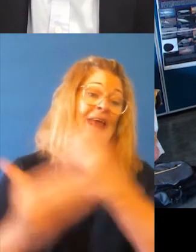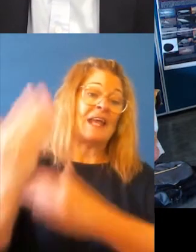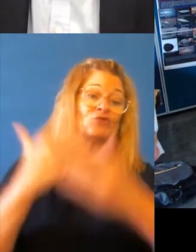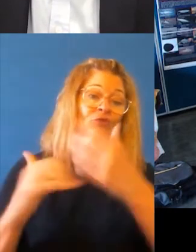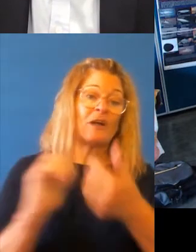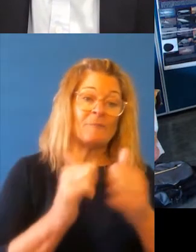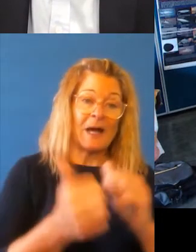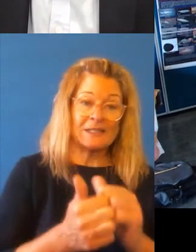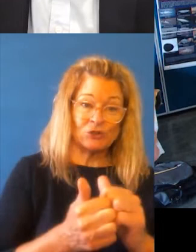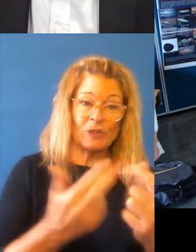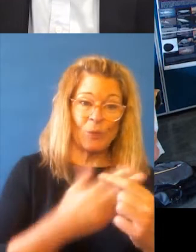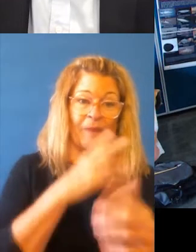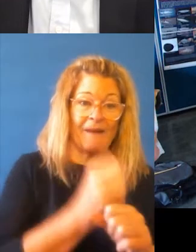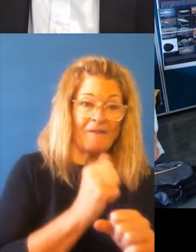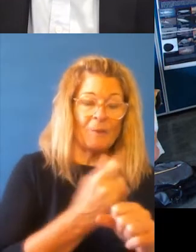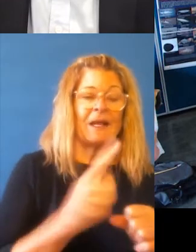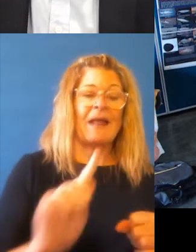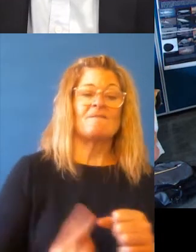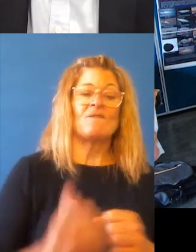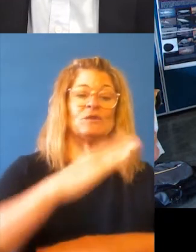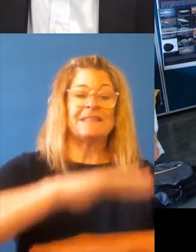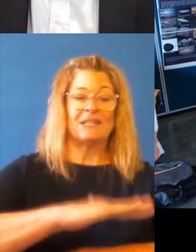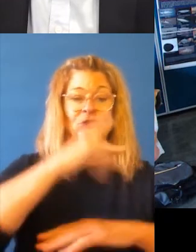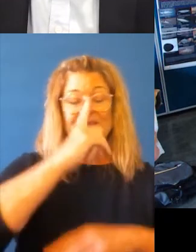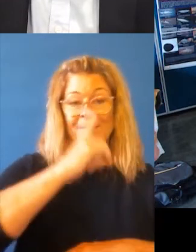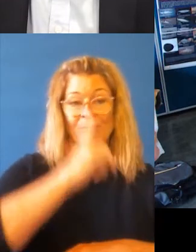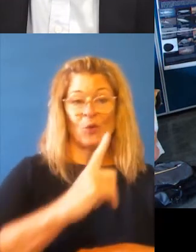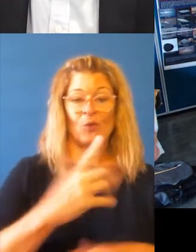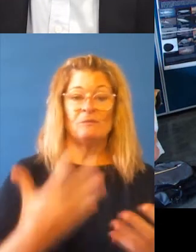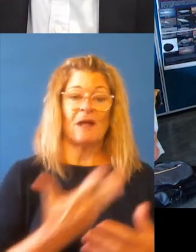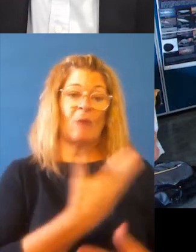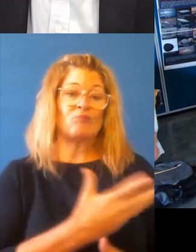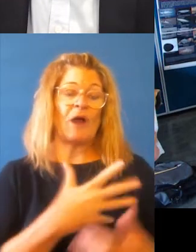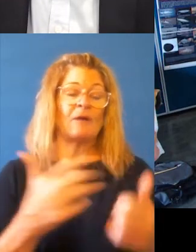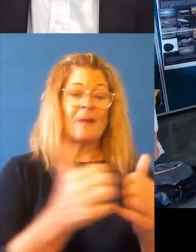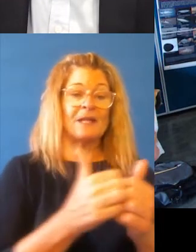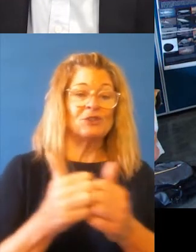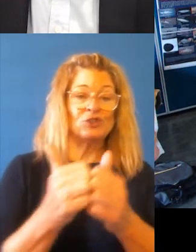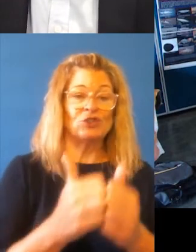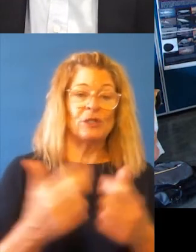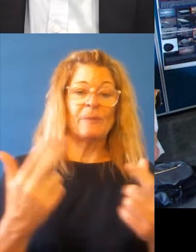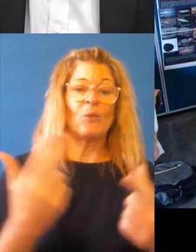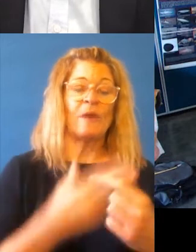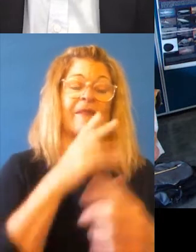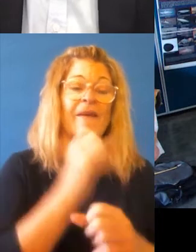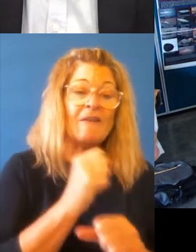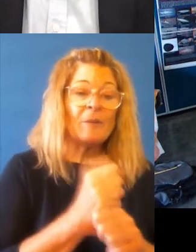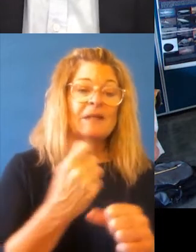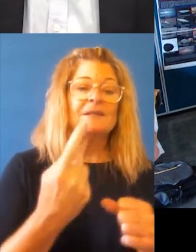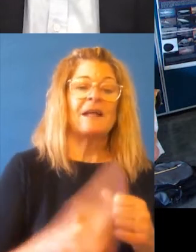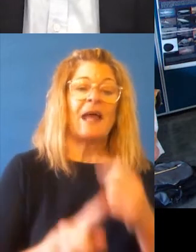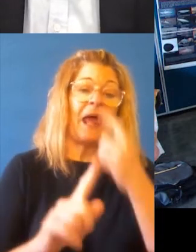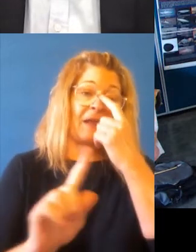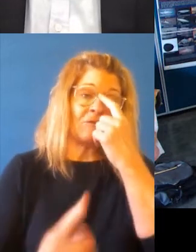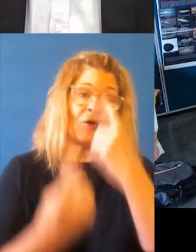First Nations people. Proud partnerships between government and First